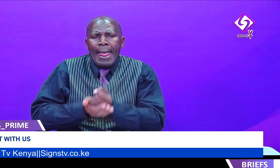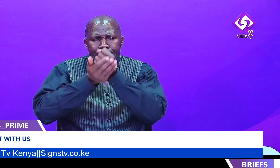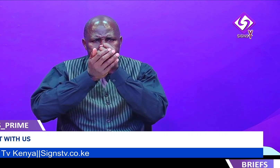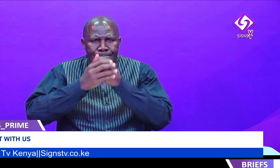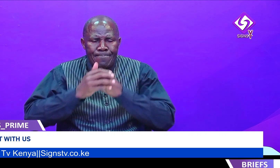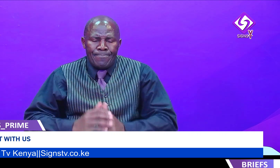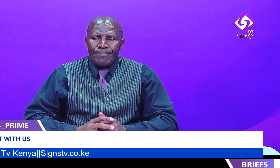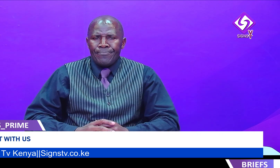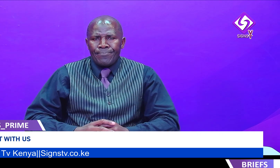affected.